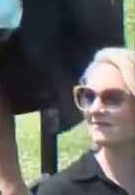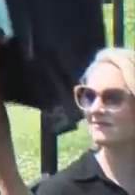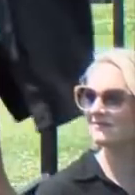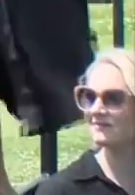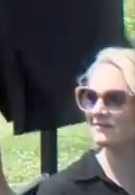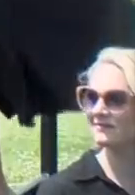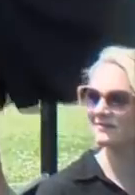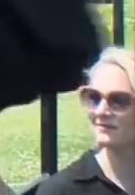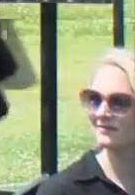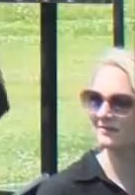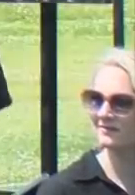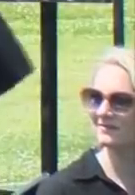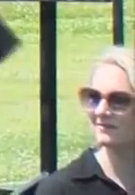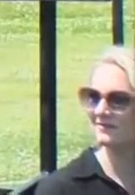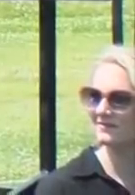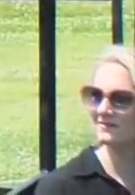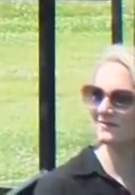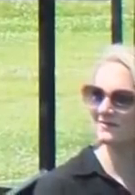Shivani Chavla,